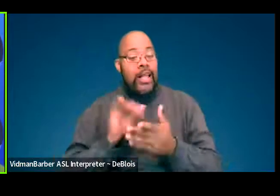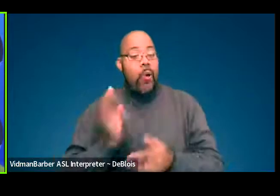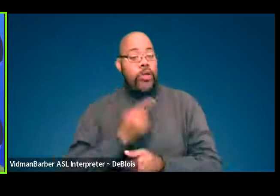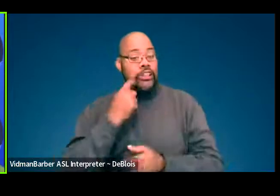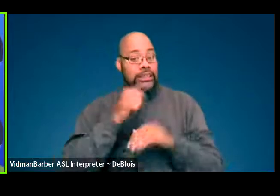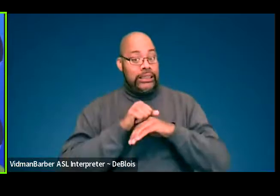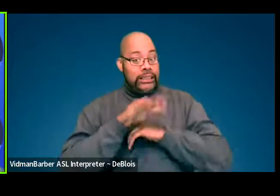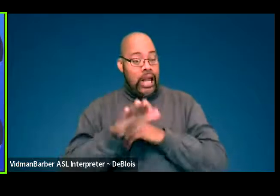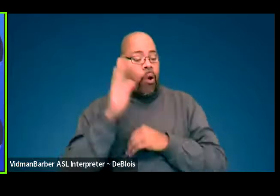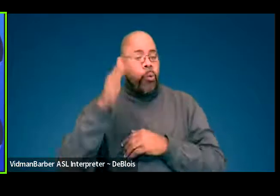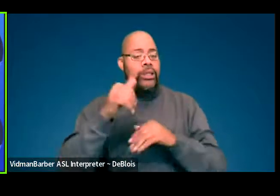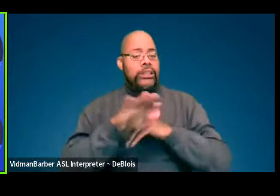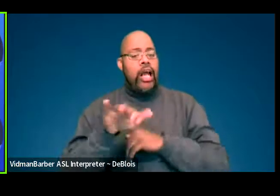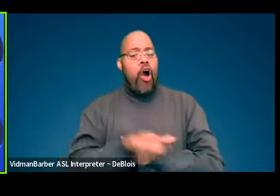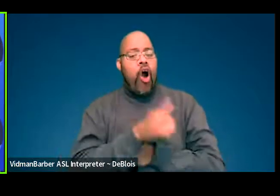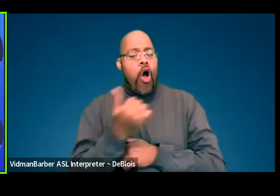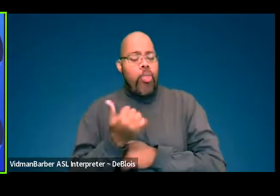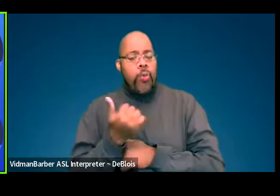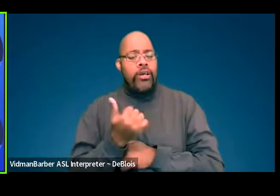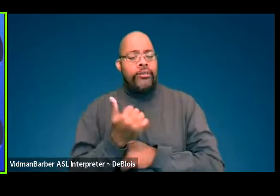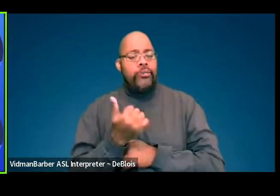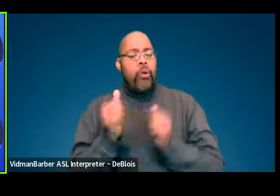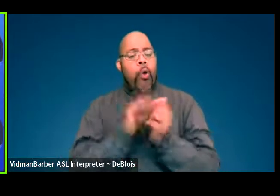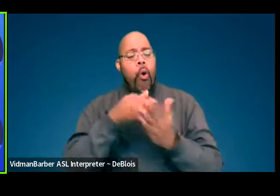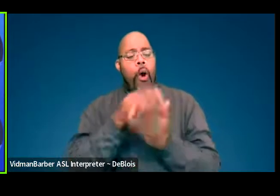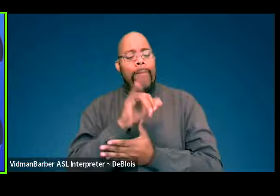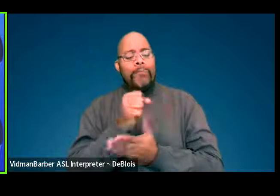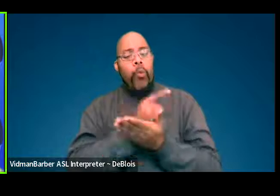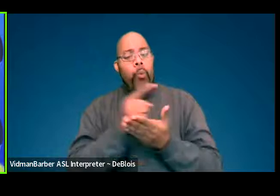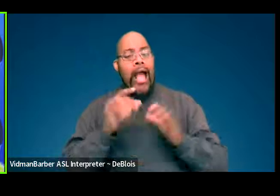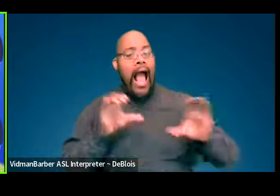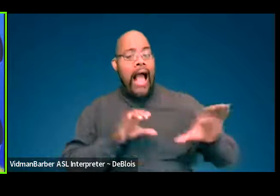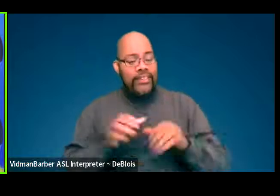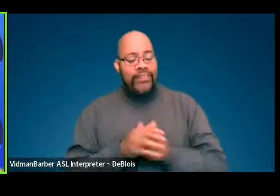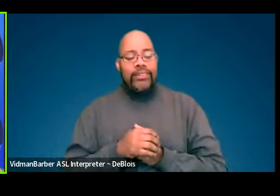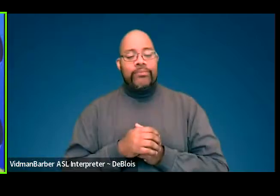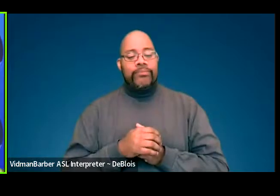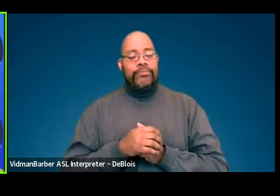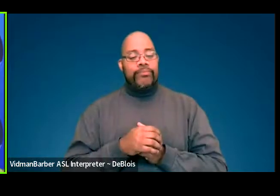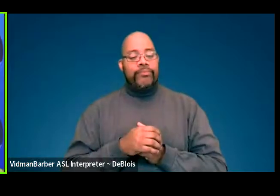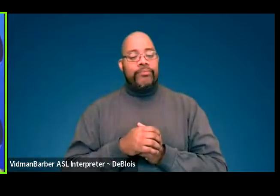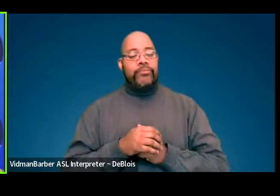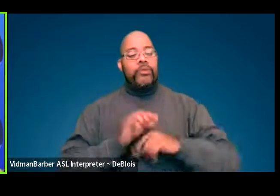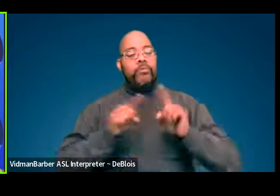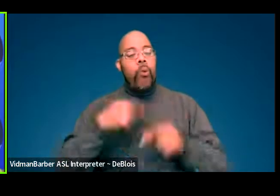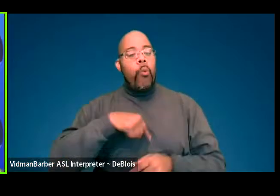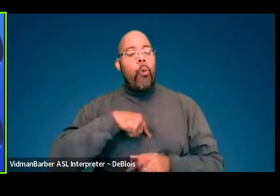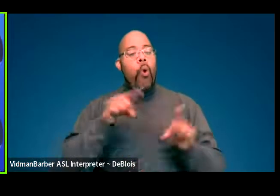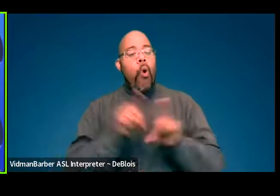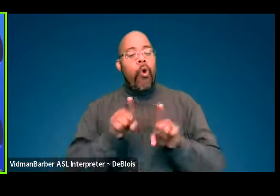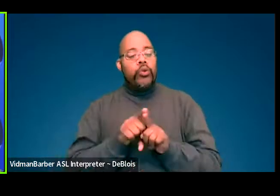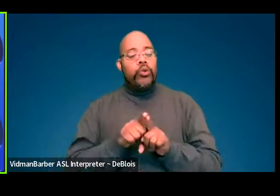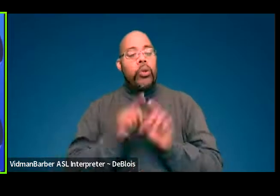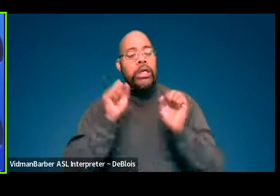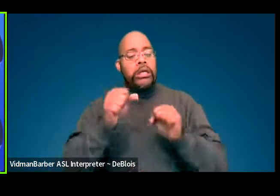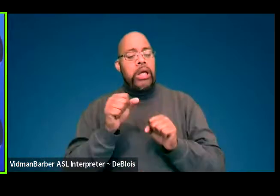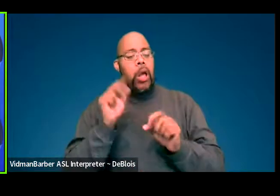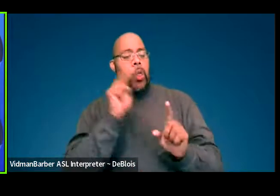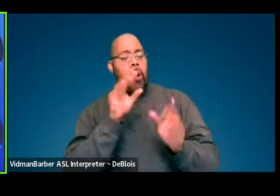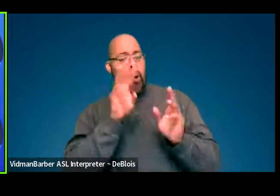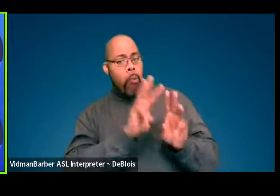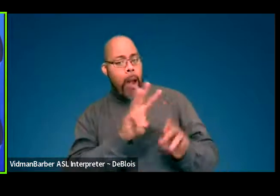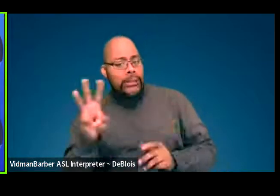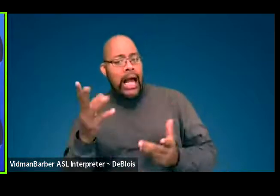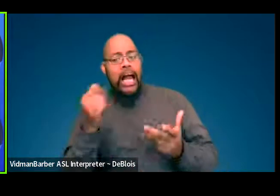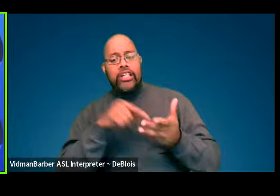send out. We'll be sending another one with all the BIMS Week activities. But we will also, you can look on our website,